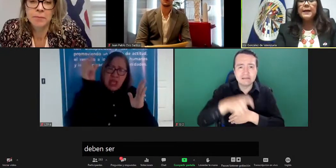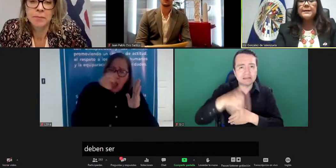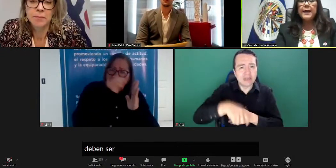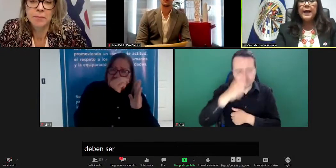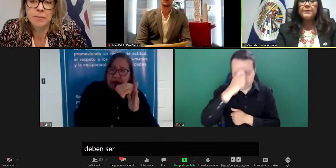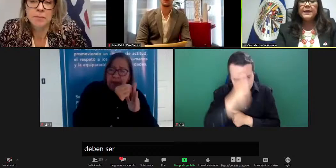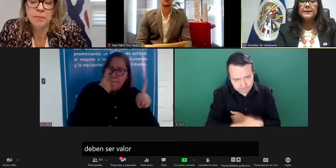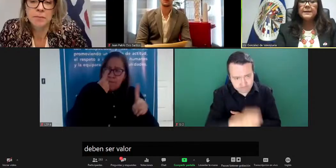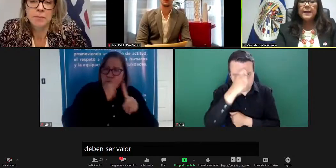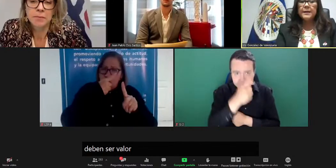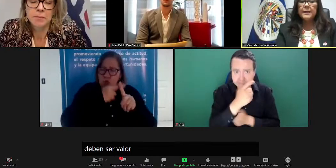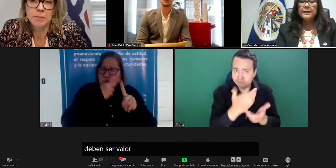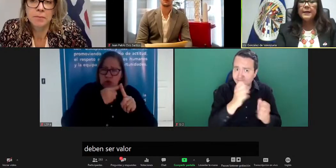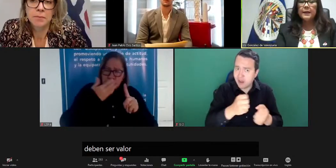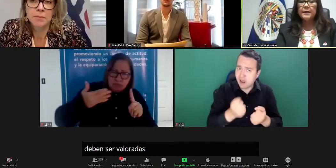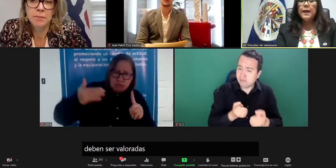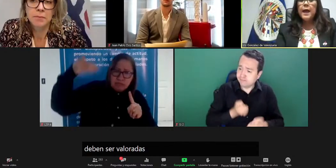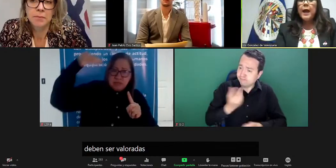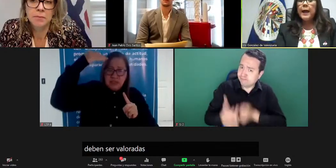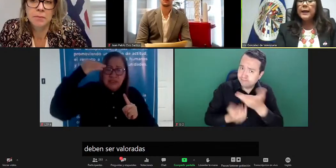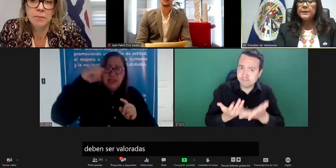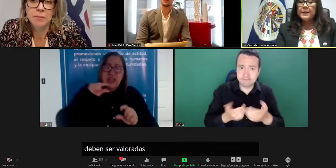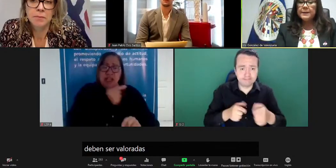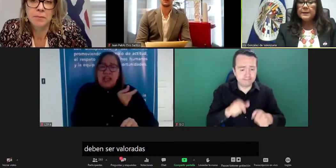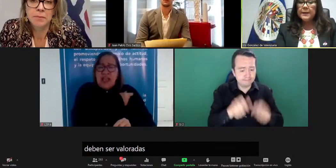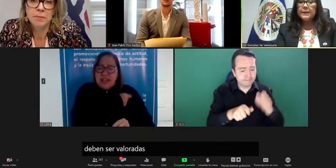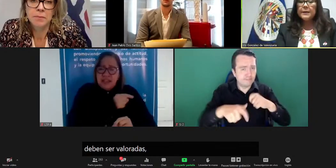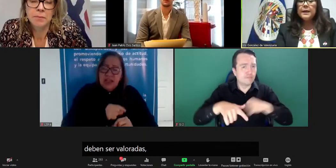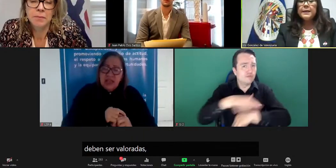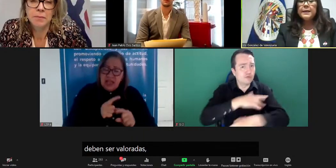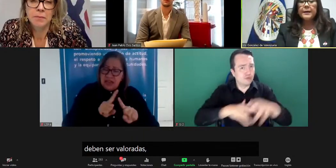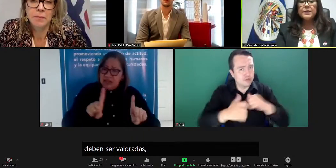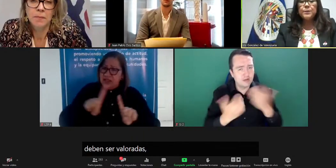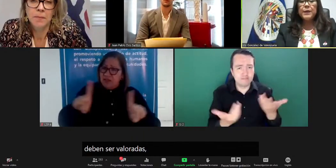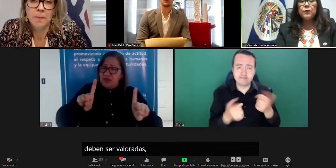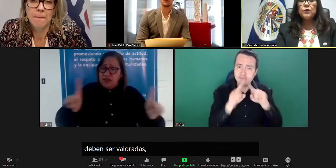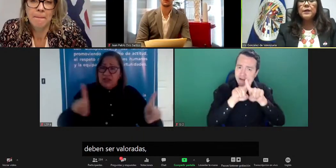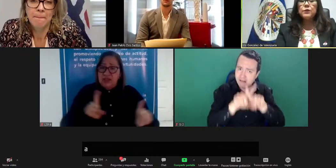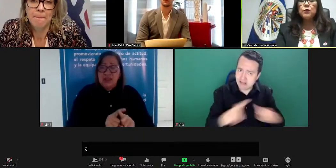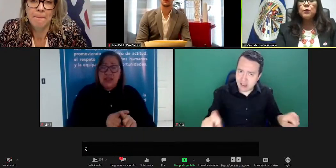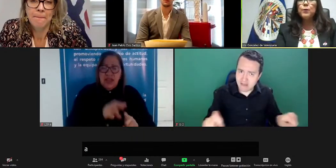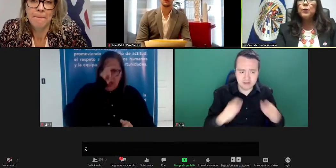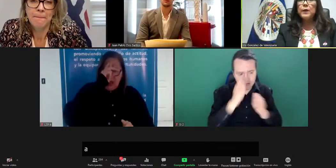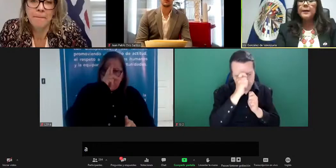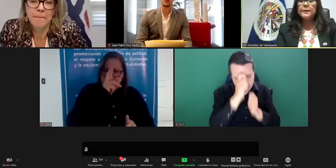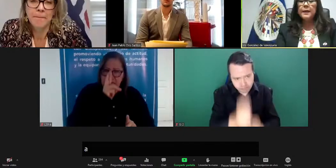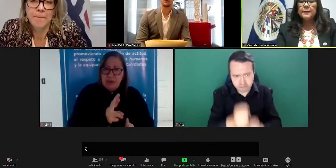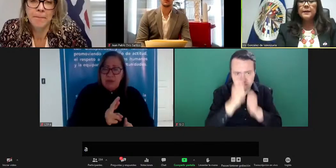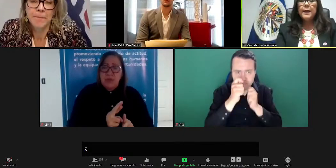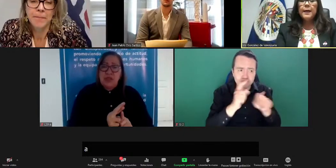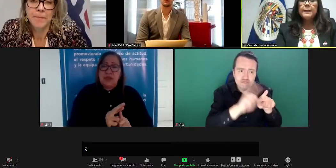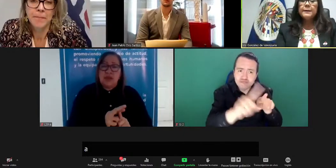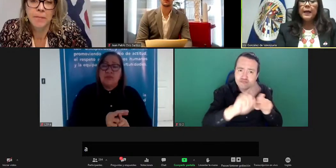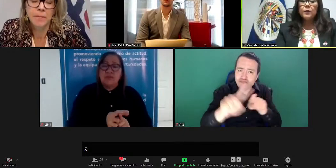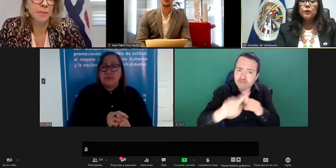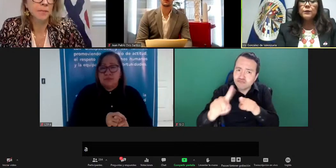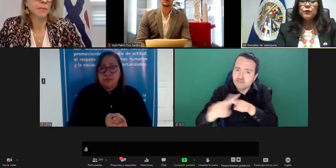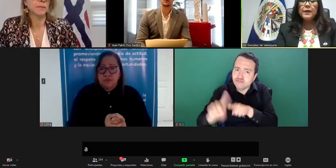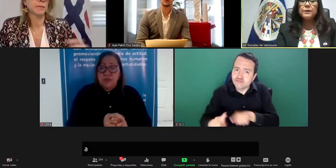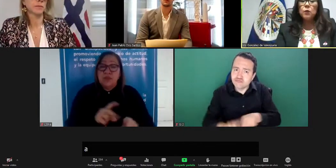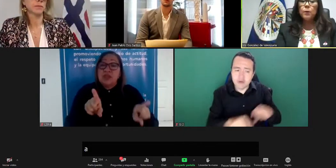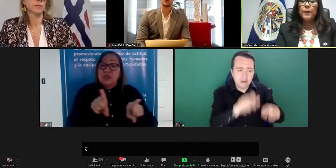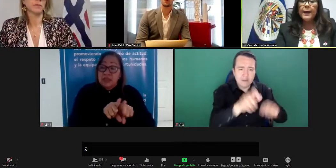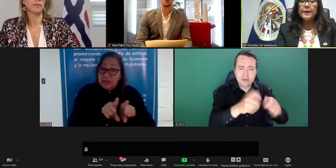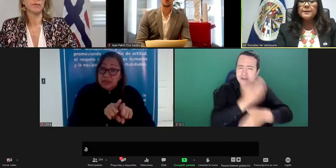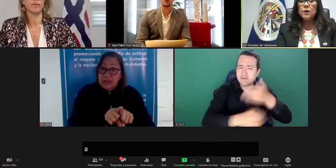effective contributions and potential contributions to the general well-being to diversity and to the respect of